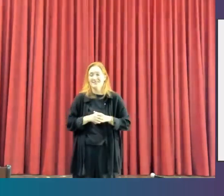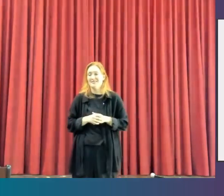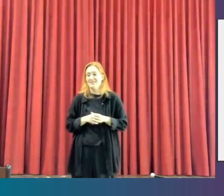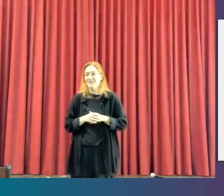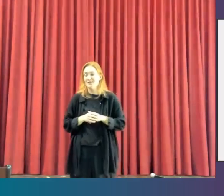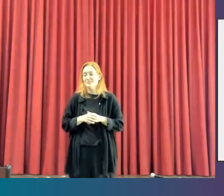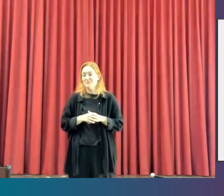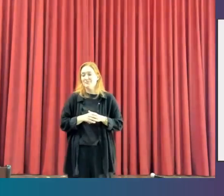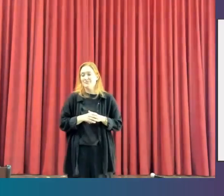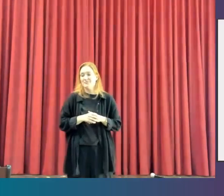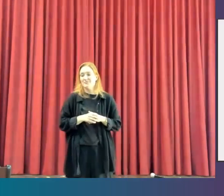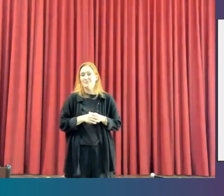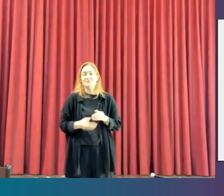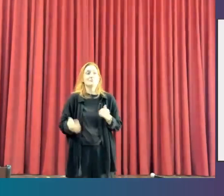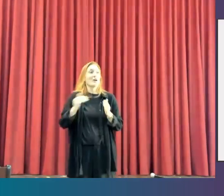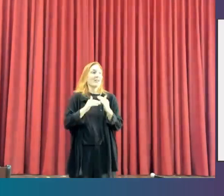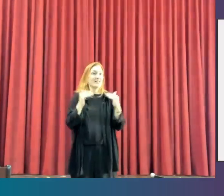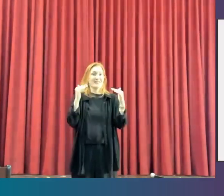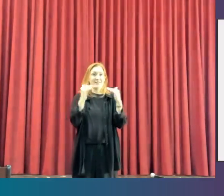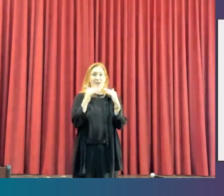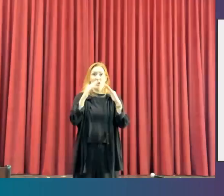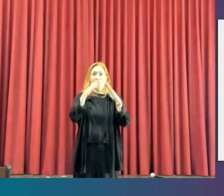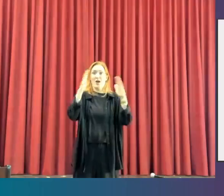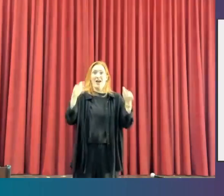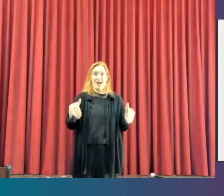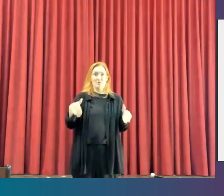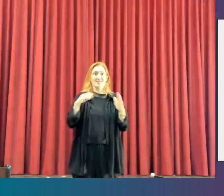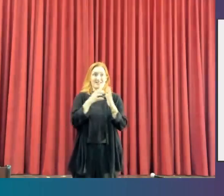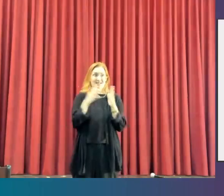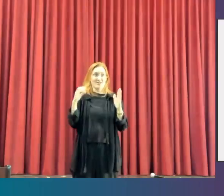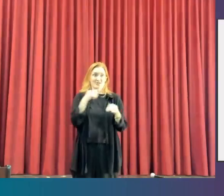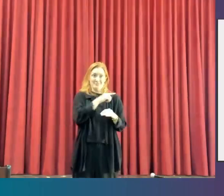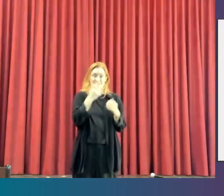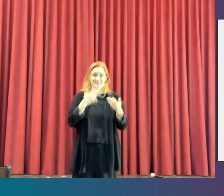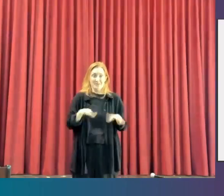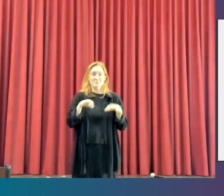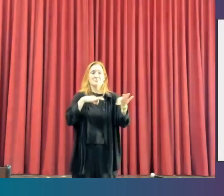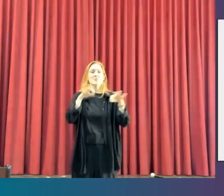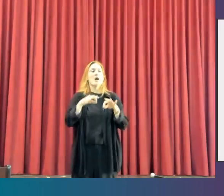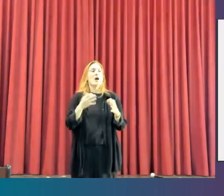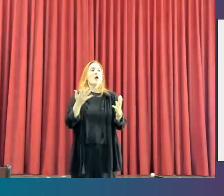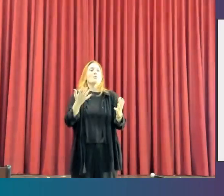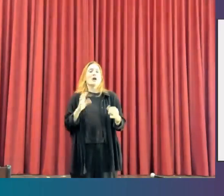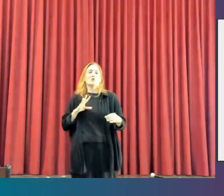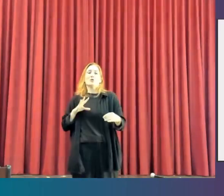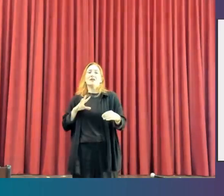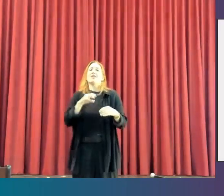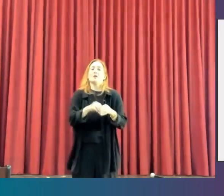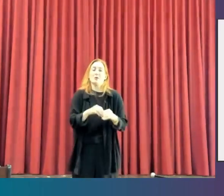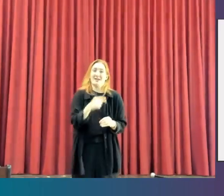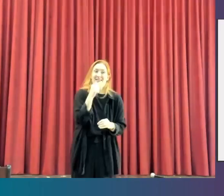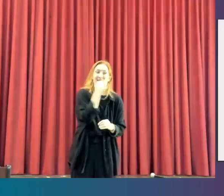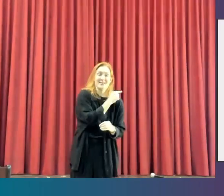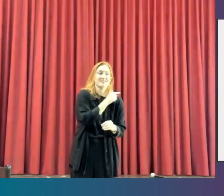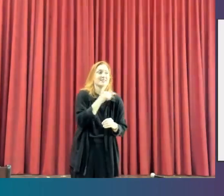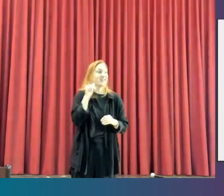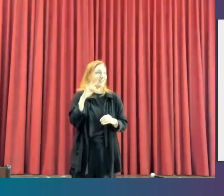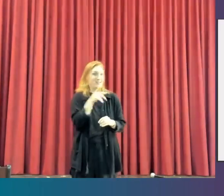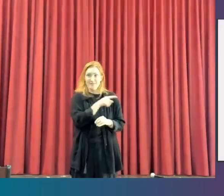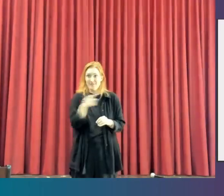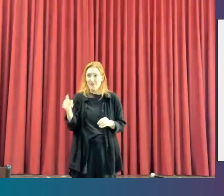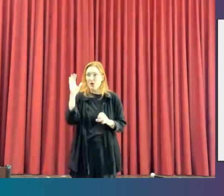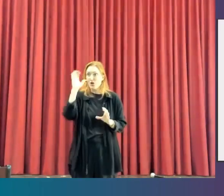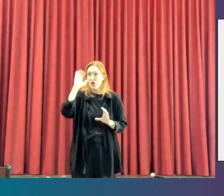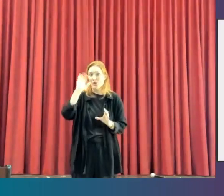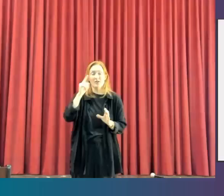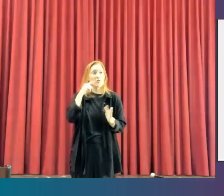gone through the fair housing section, and I like to include this in case anyone is looking for affordable housing.